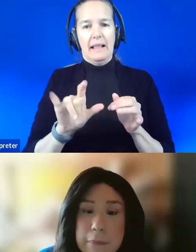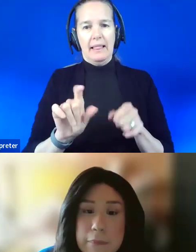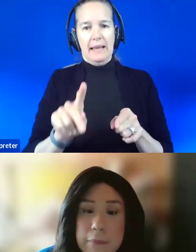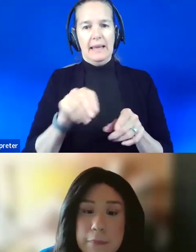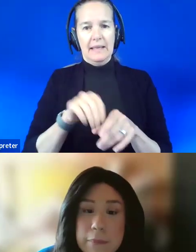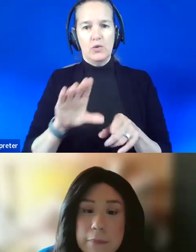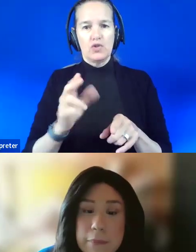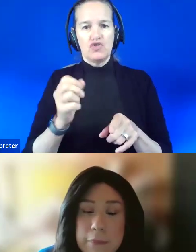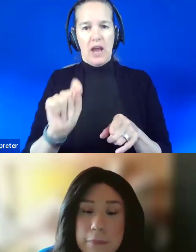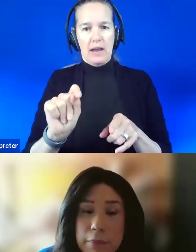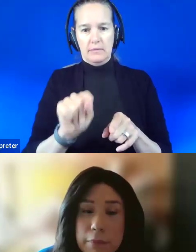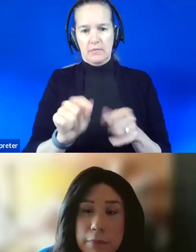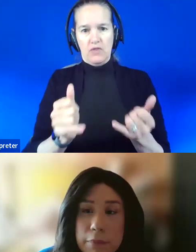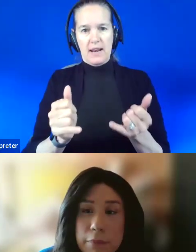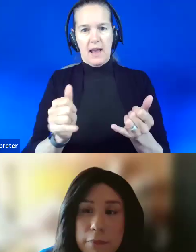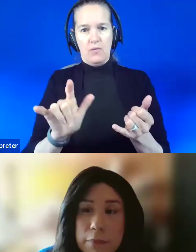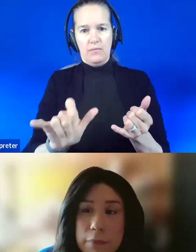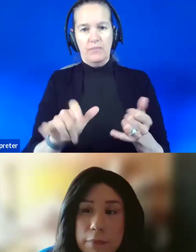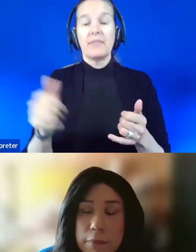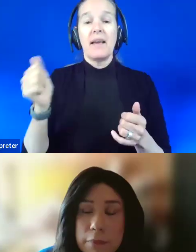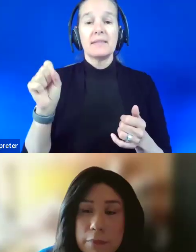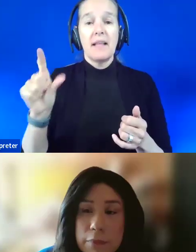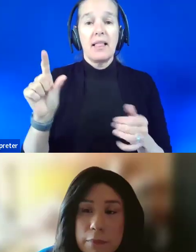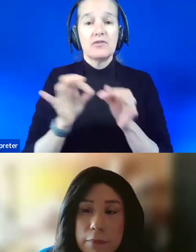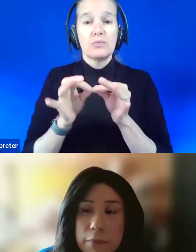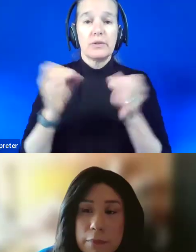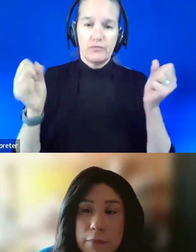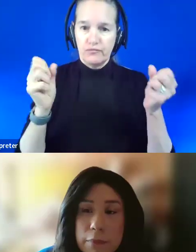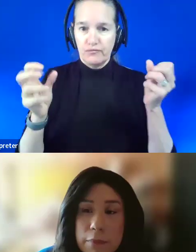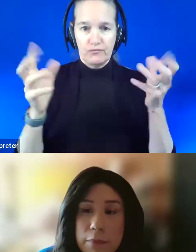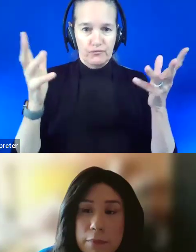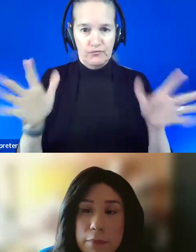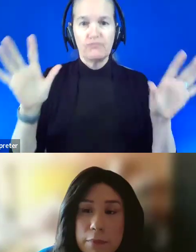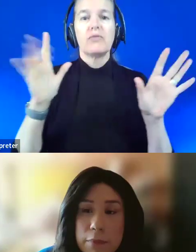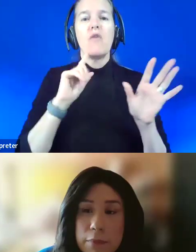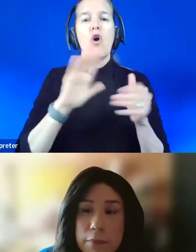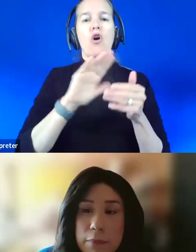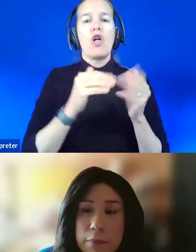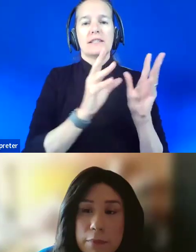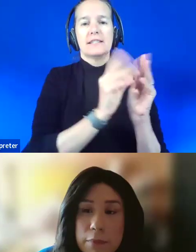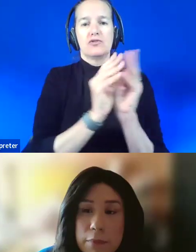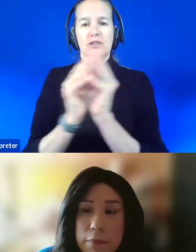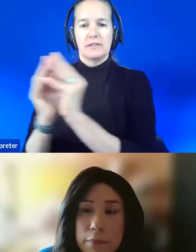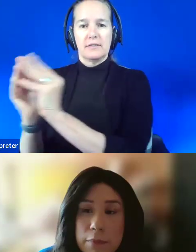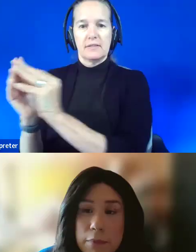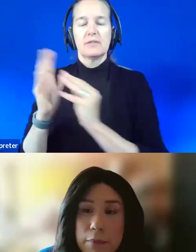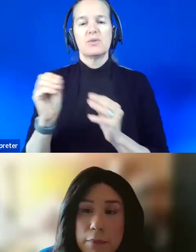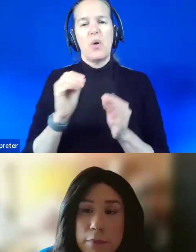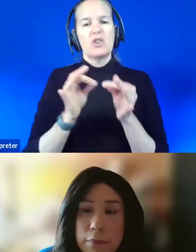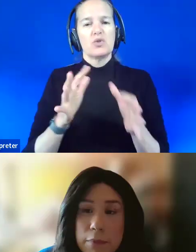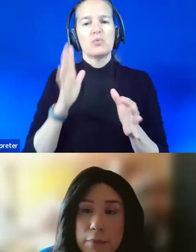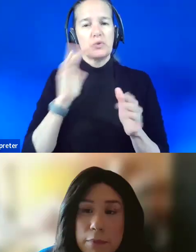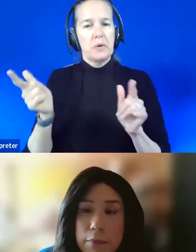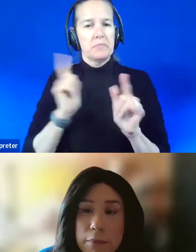chat box. ASL interpretation has been arranged for all of our sessions, and those interpreters will